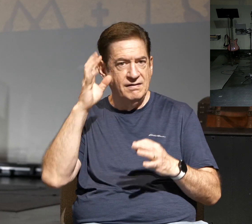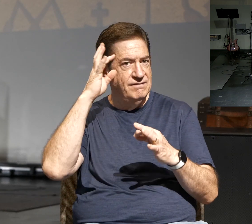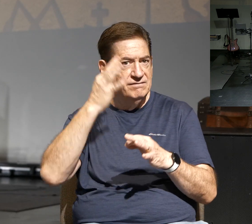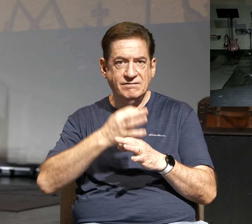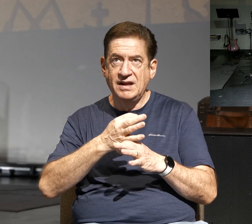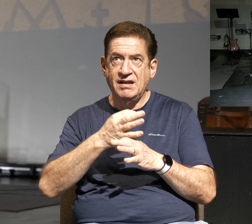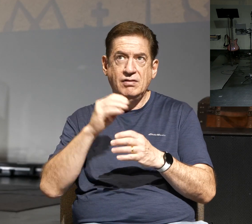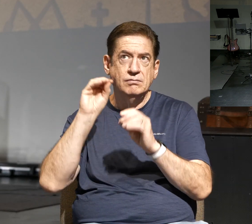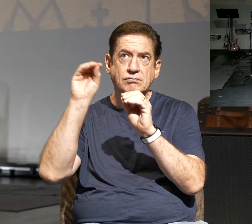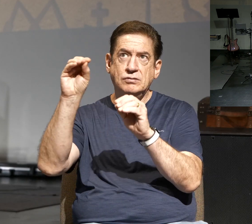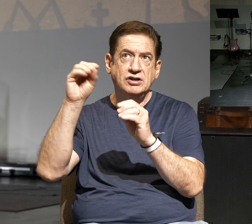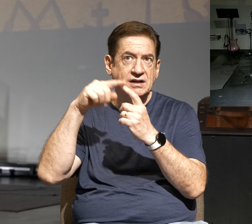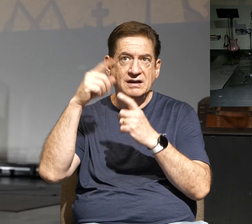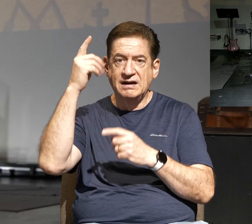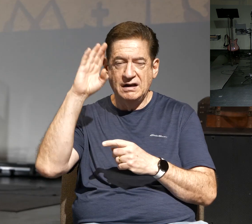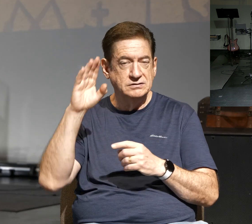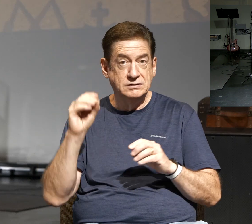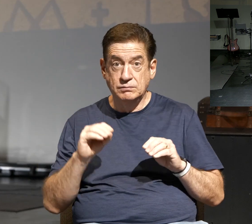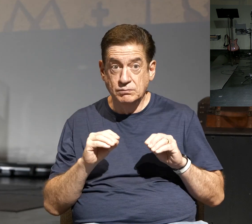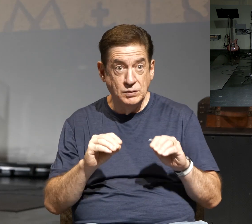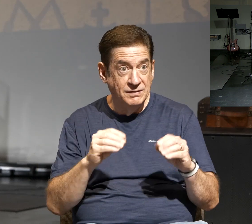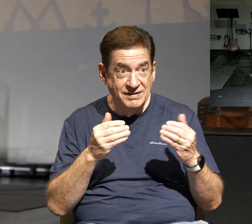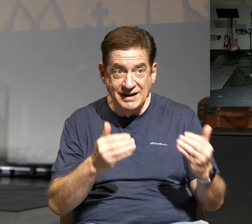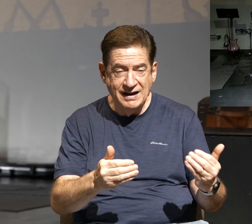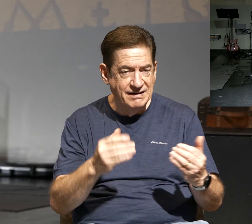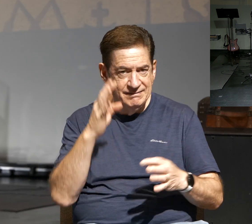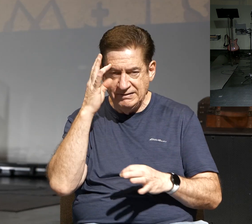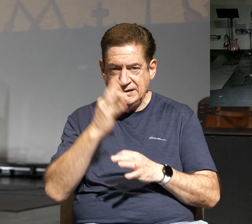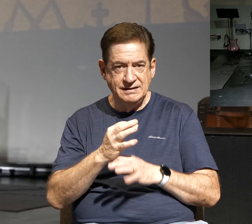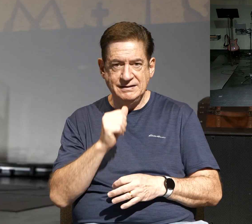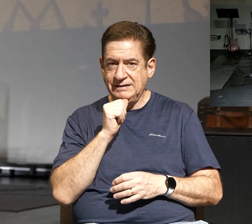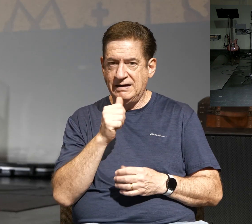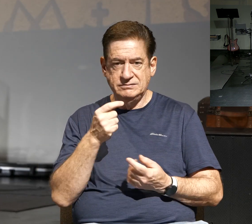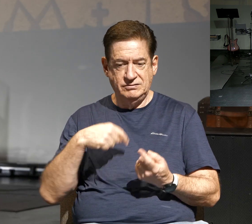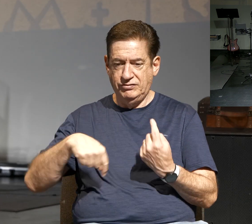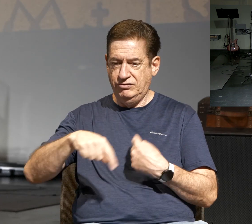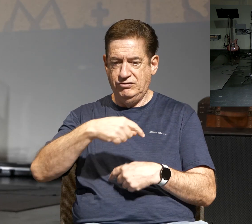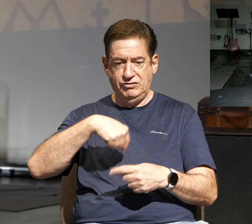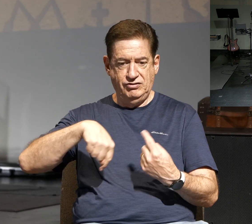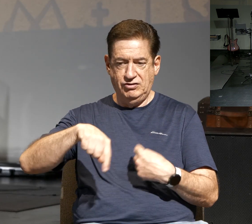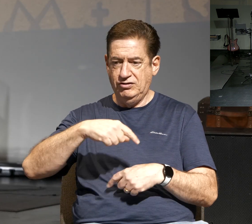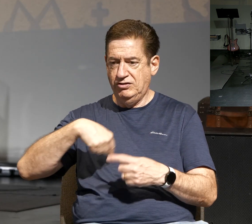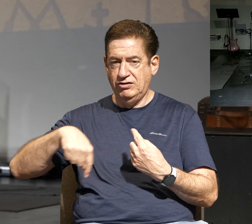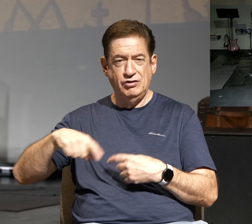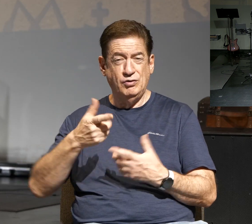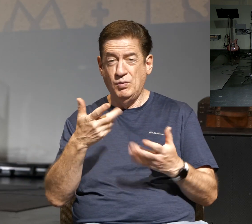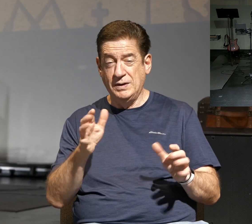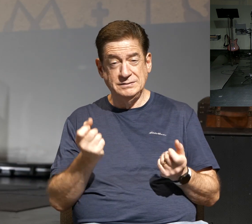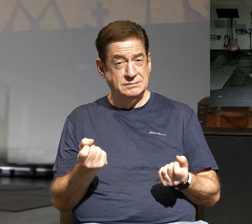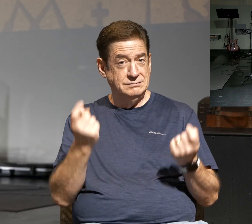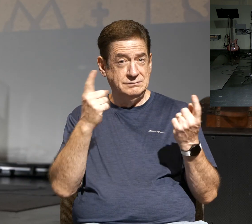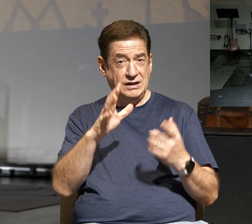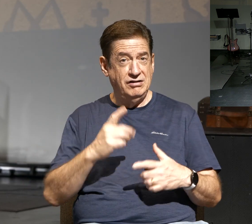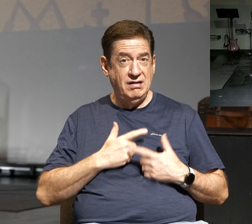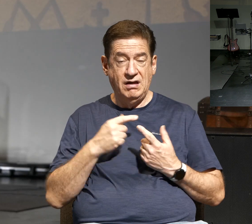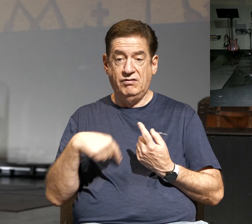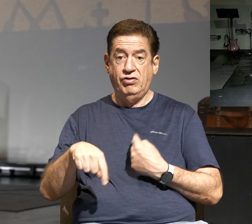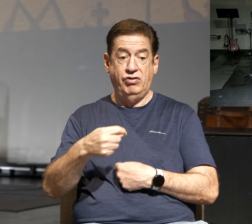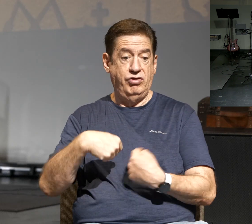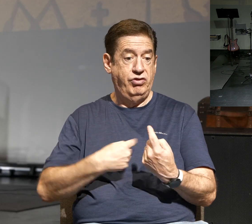moving ahead by faith. And you don't want to spend your life wandering around in the